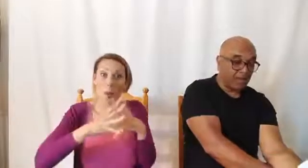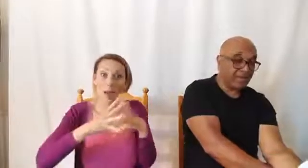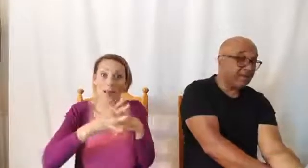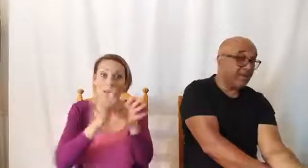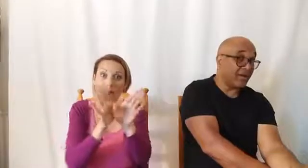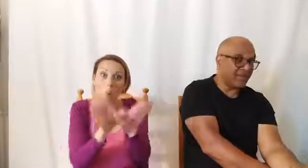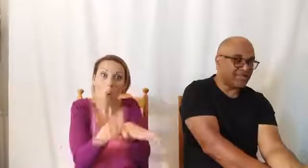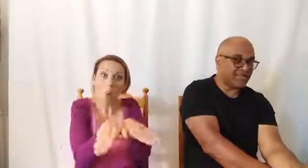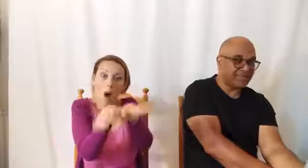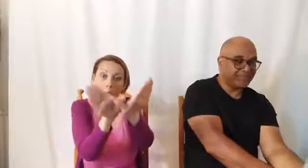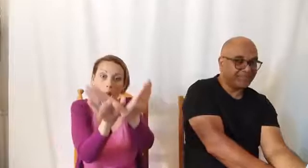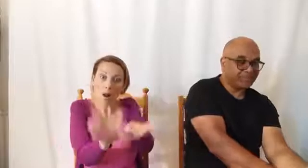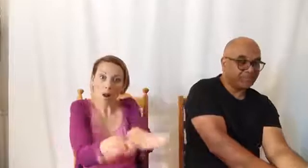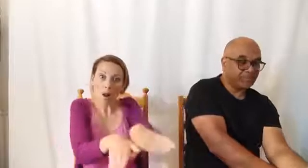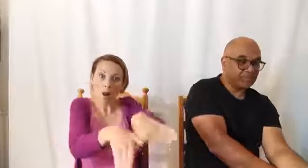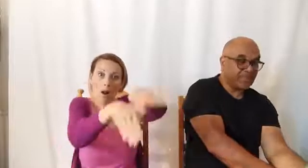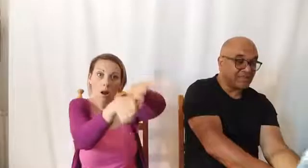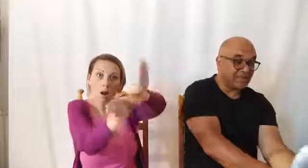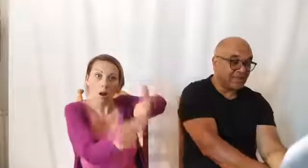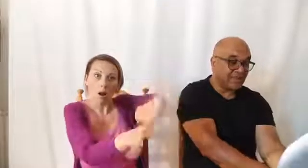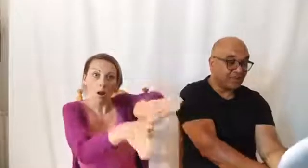Wendy, I must add, is a very large but